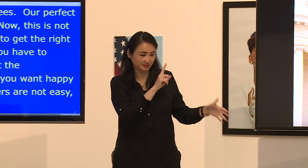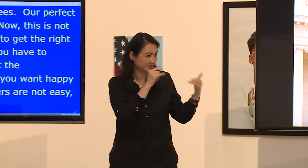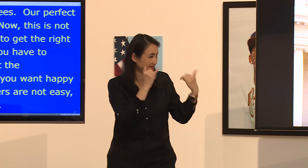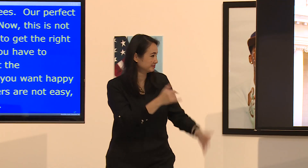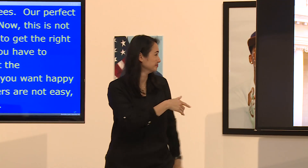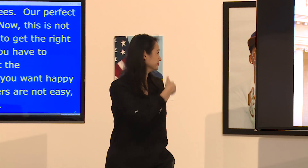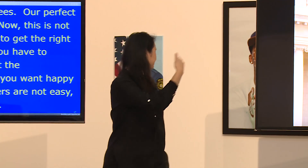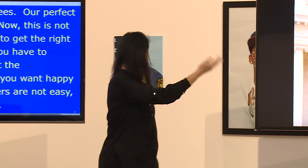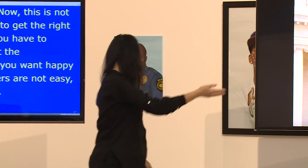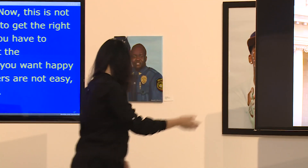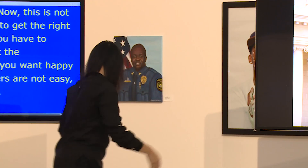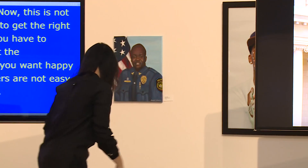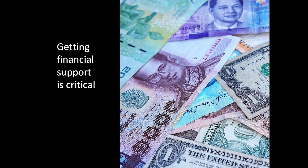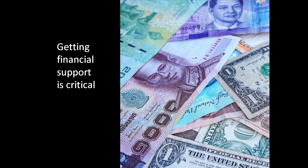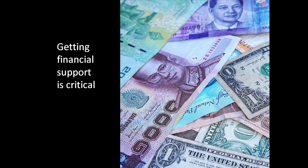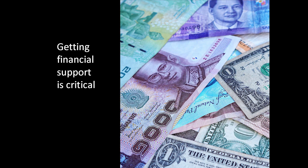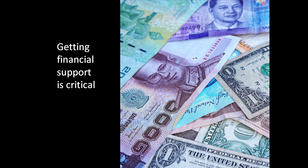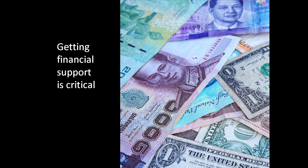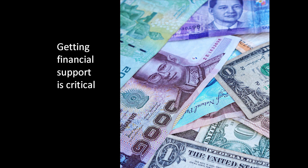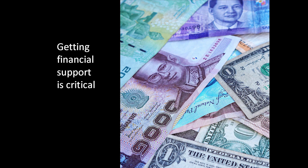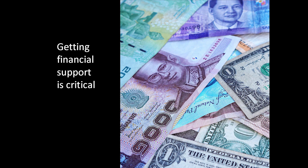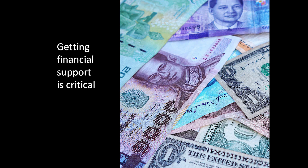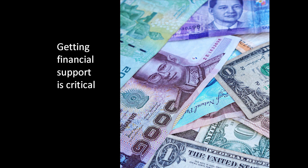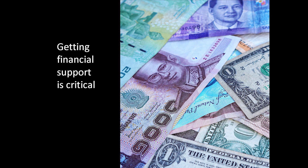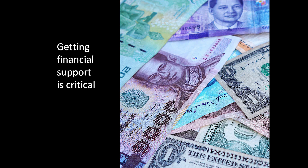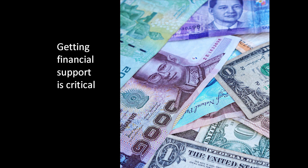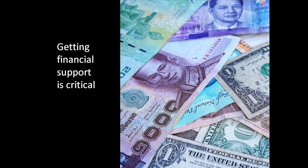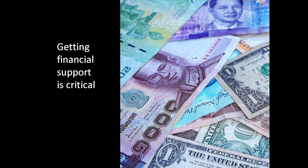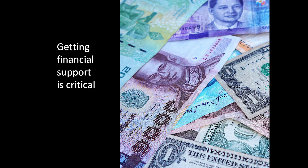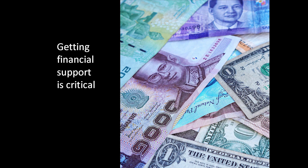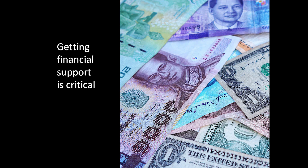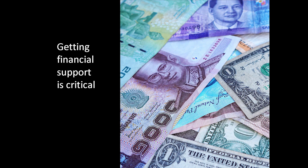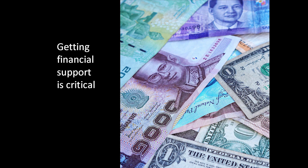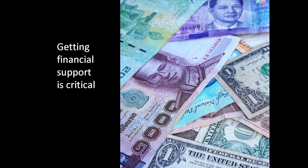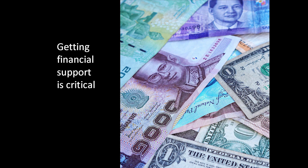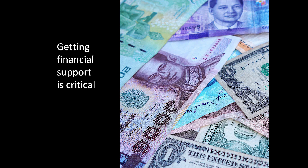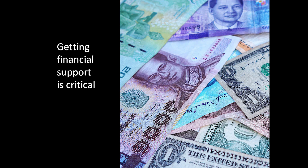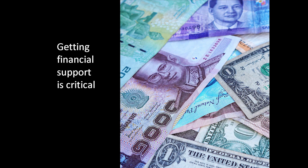least were able to establish that first step. We were moving forward.